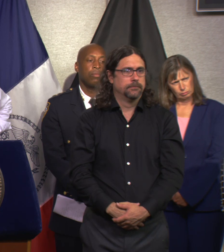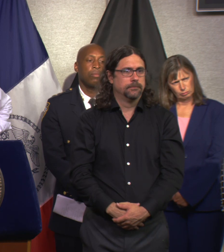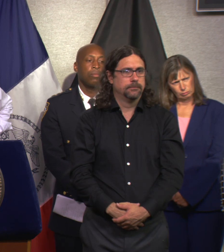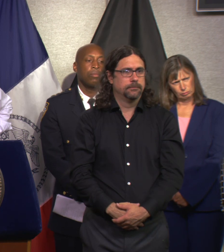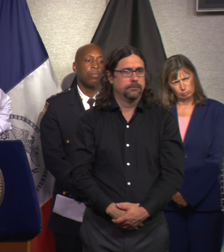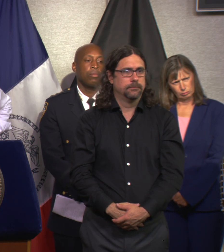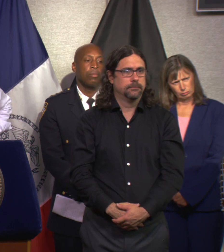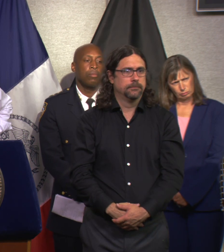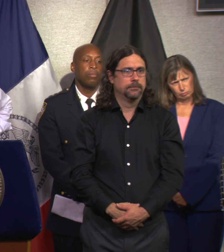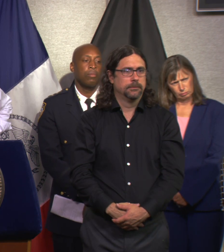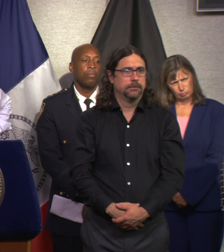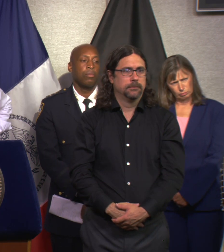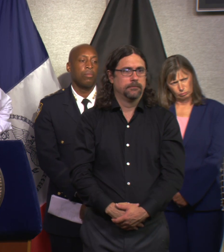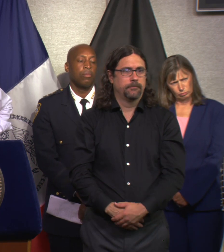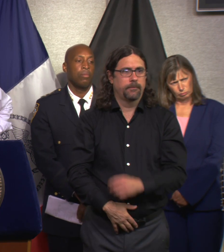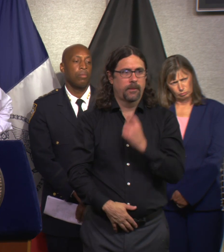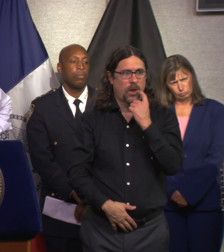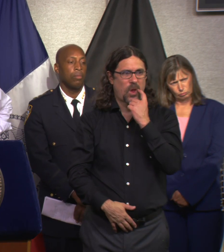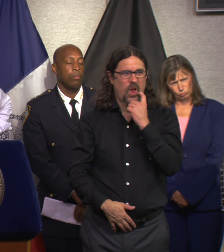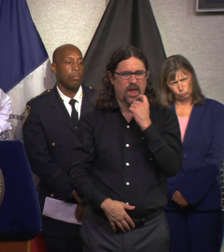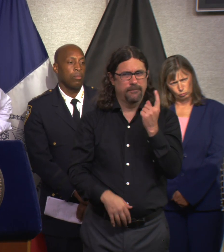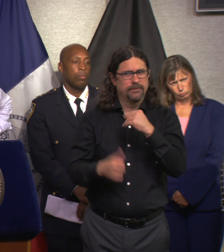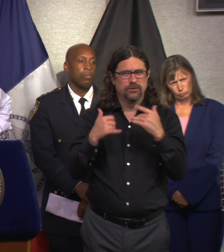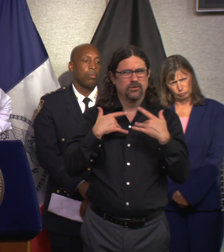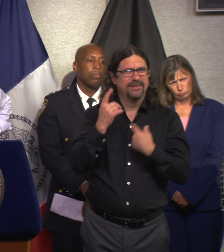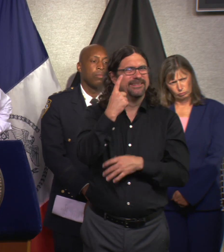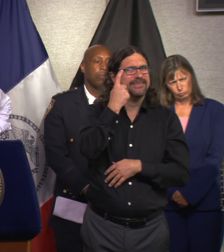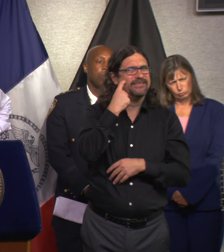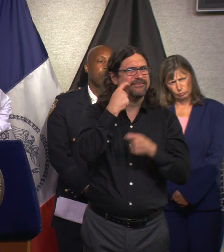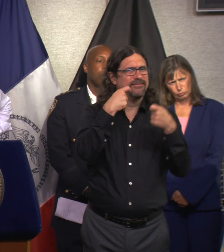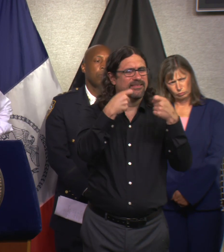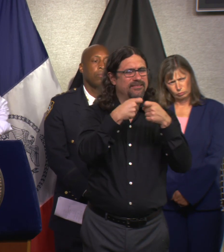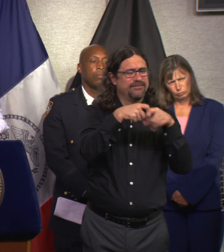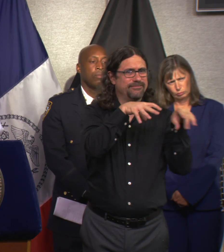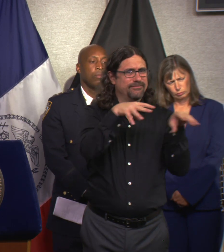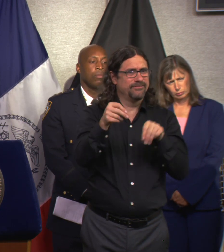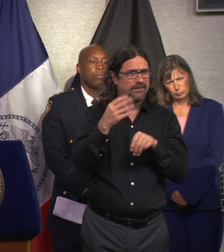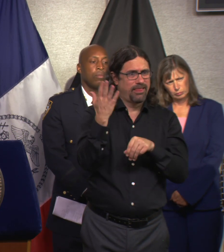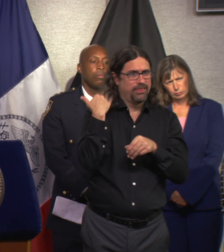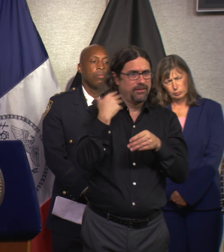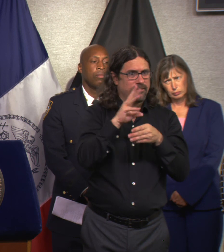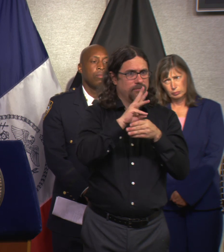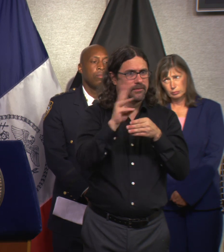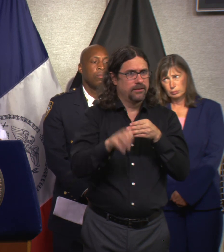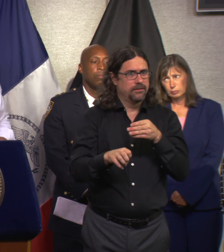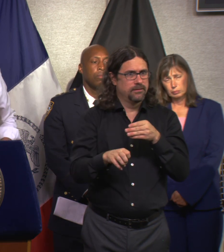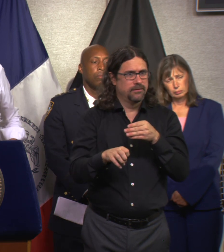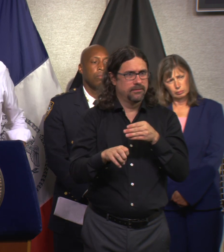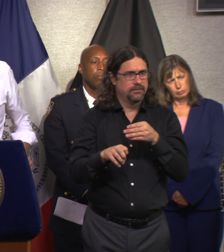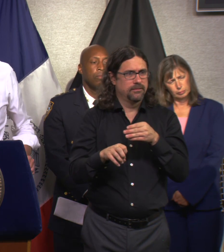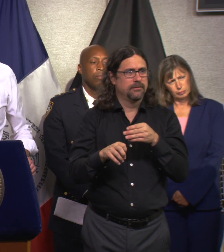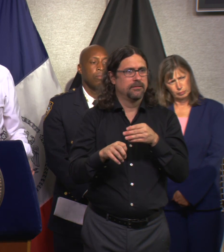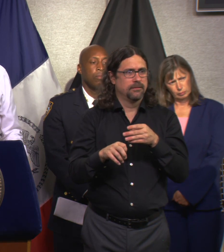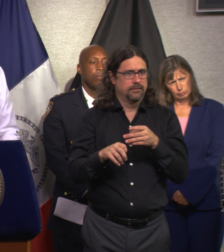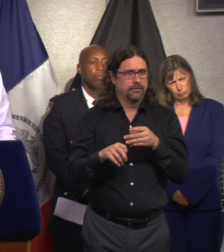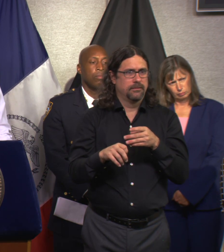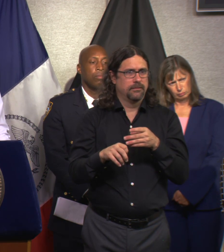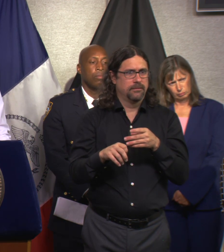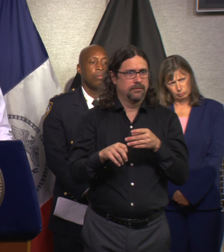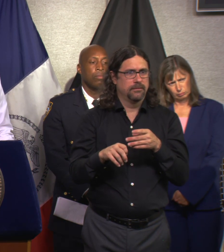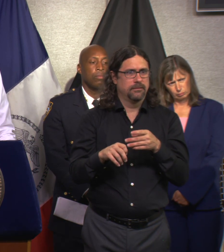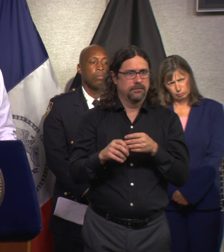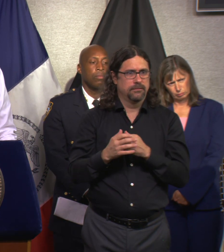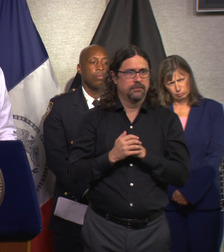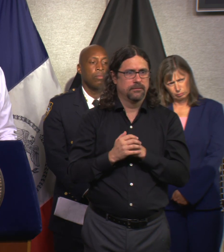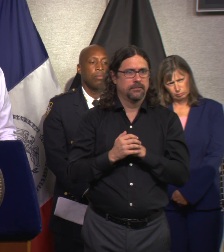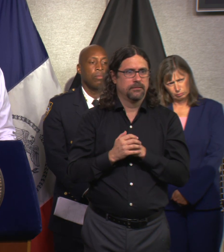weekend was determined not to have anything to do with usage. Correct. But is there any concern related to that since the